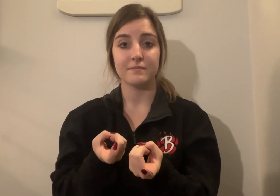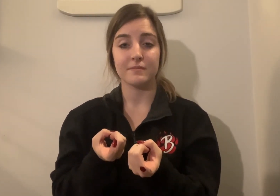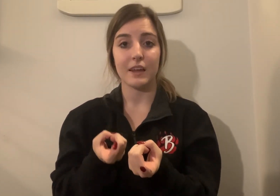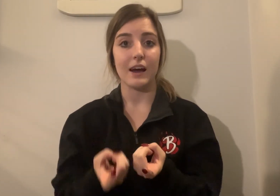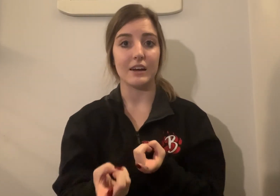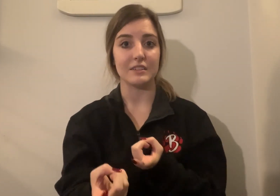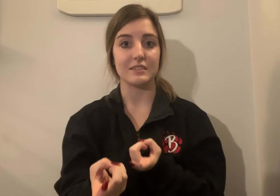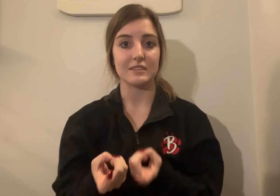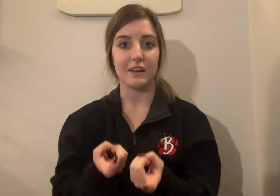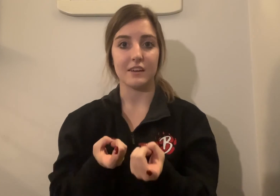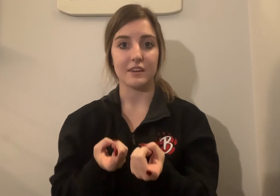Ice skating.